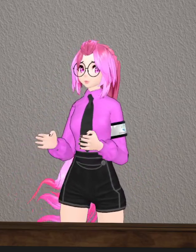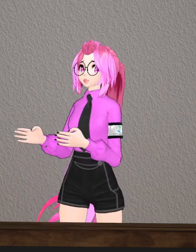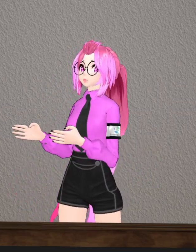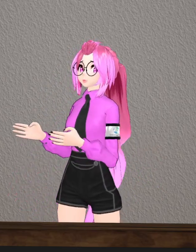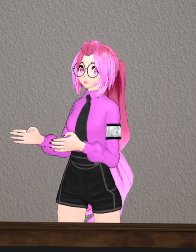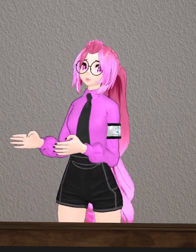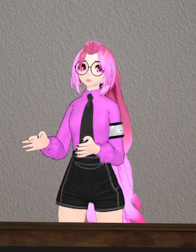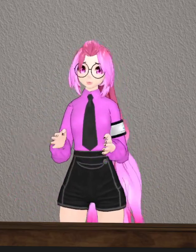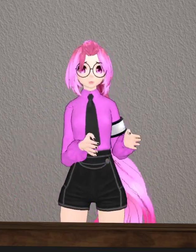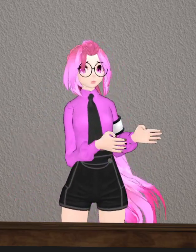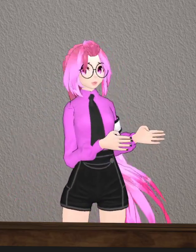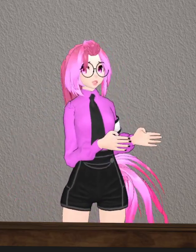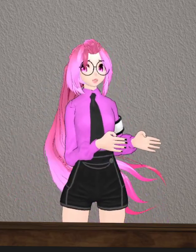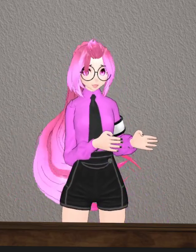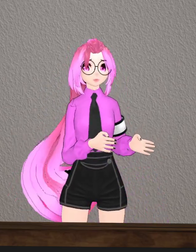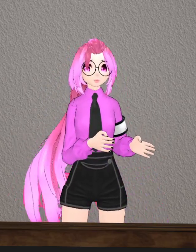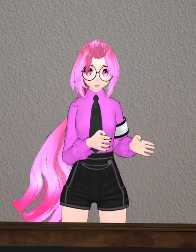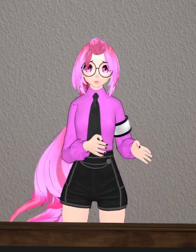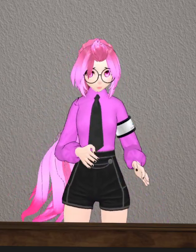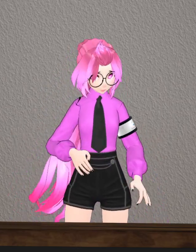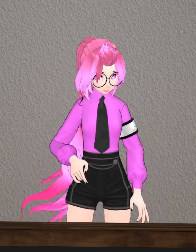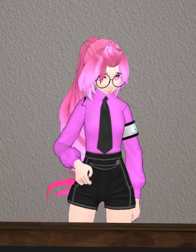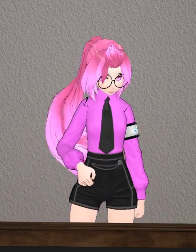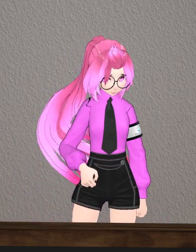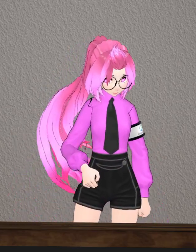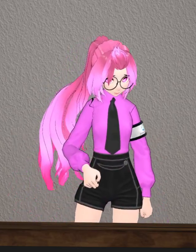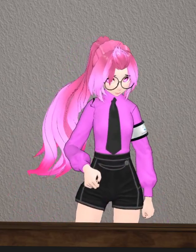Yep. Plan. Good.